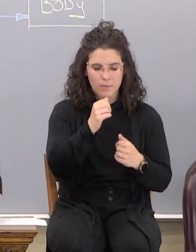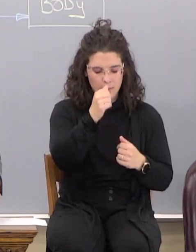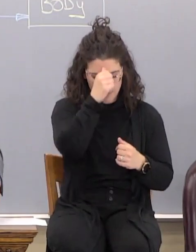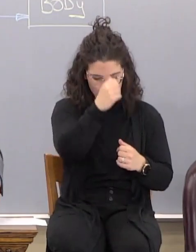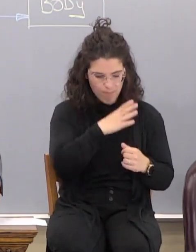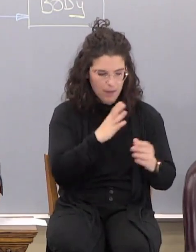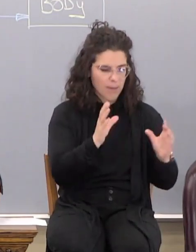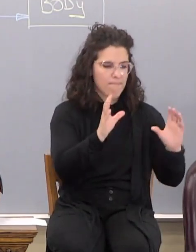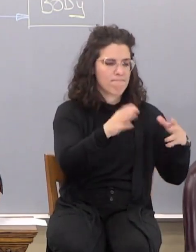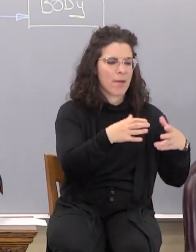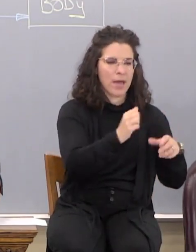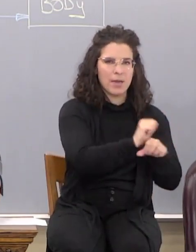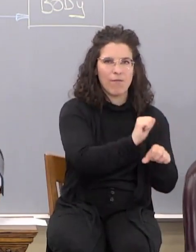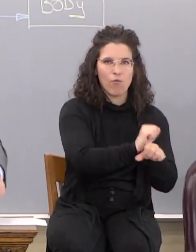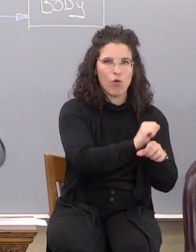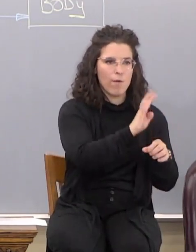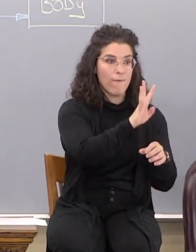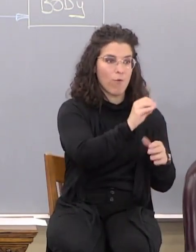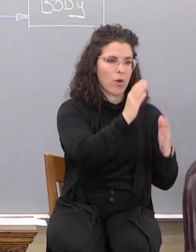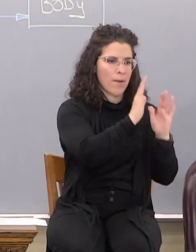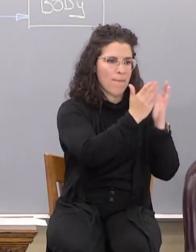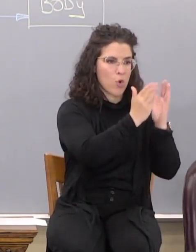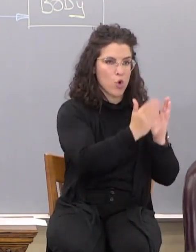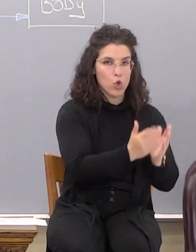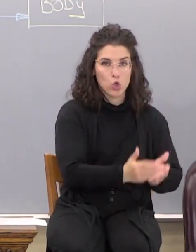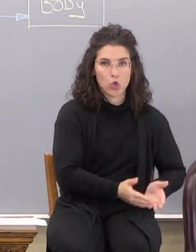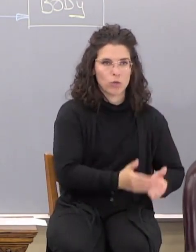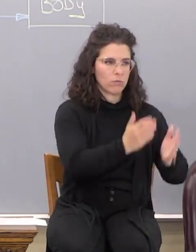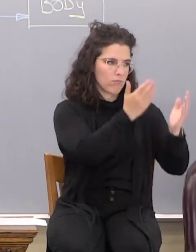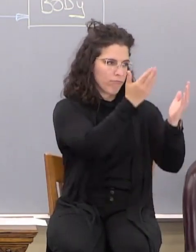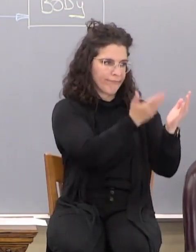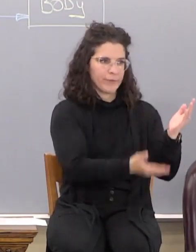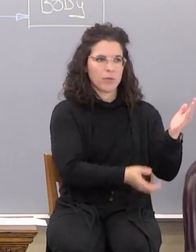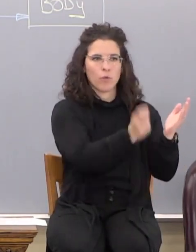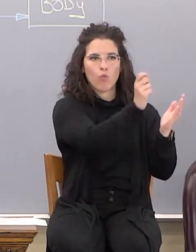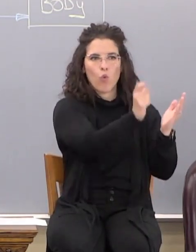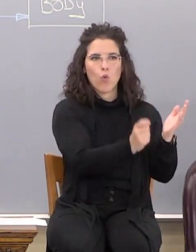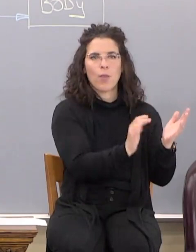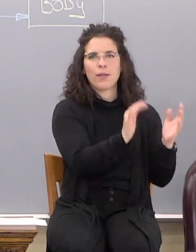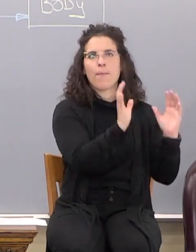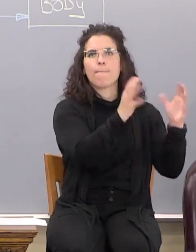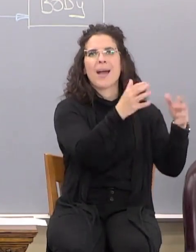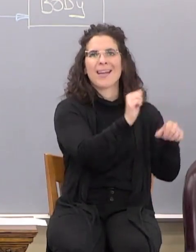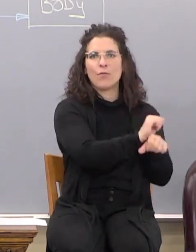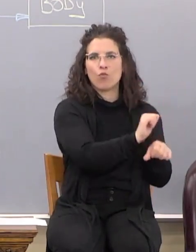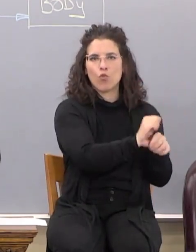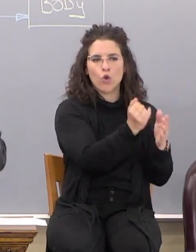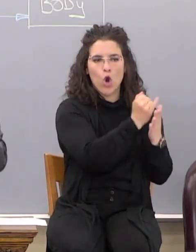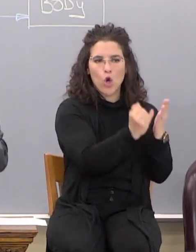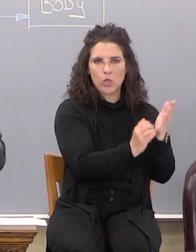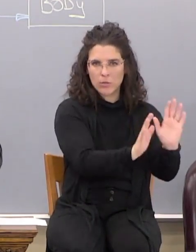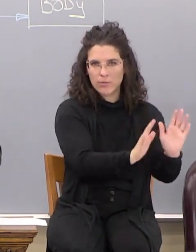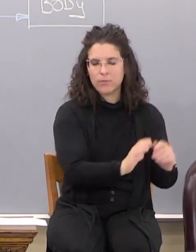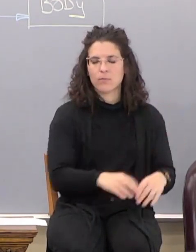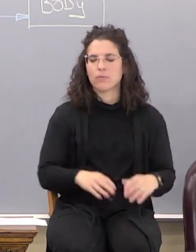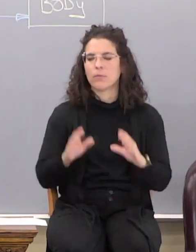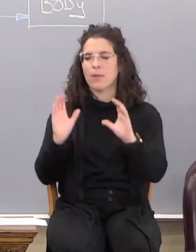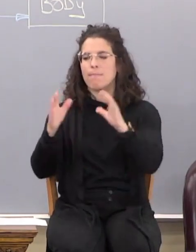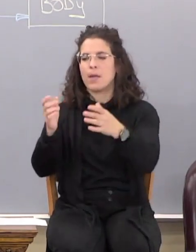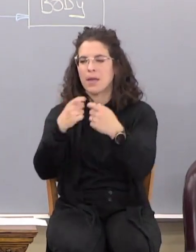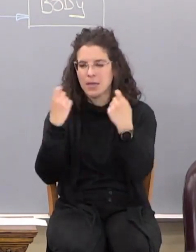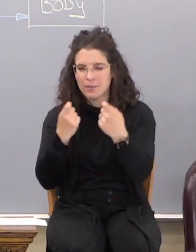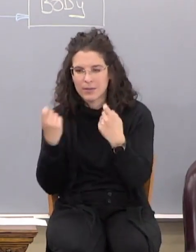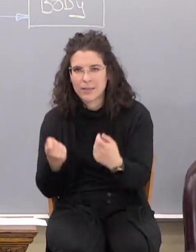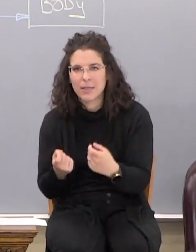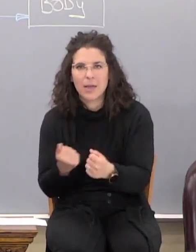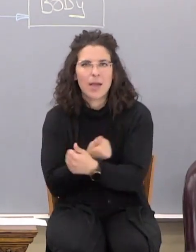work. He's got a list of about 40 books that he wrote. That's his body of work. The body of sin is all these things that your